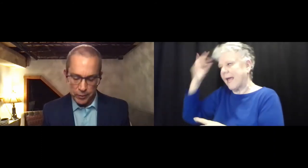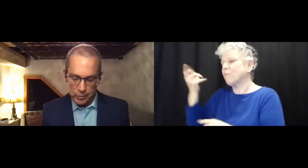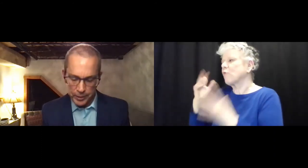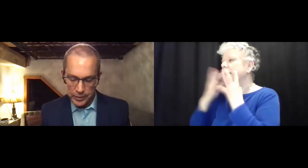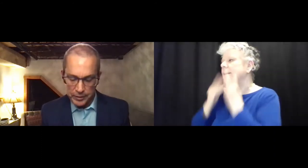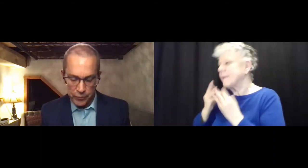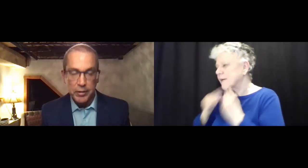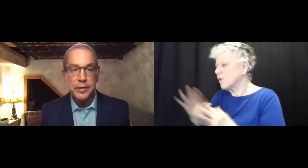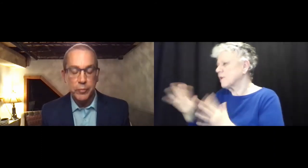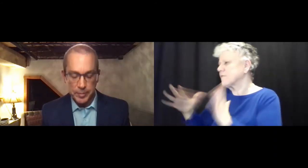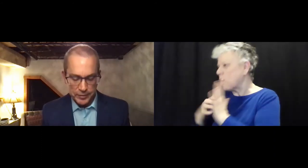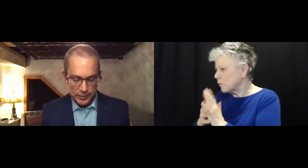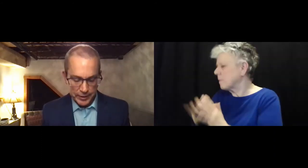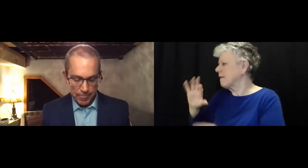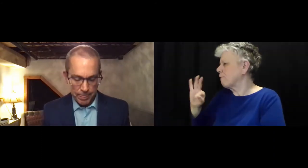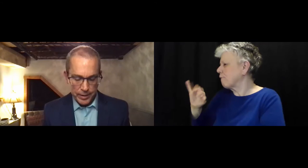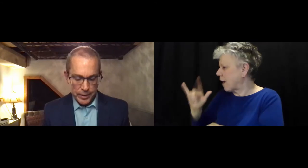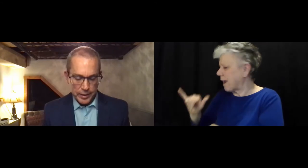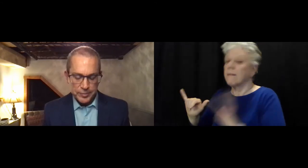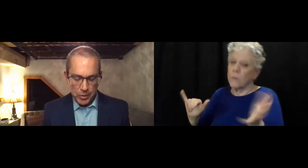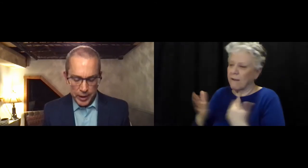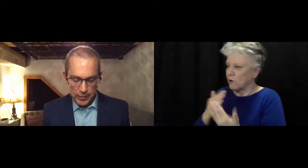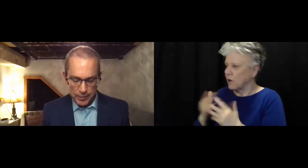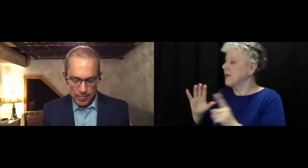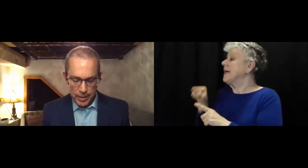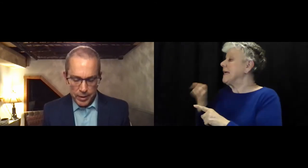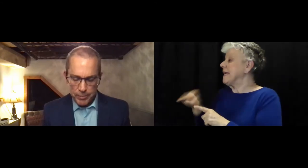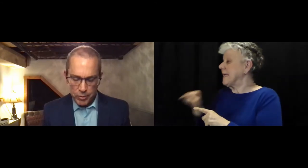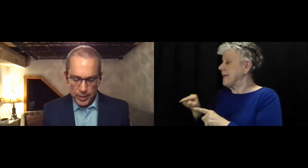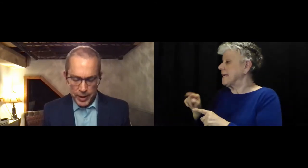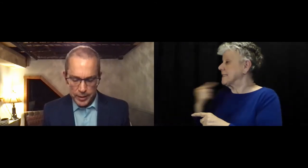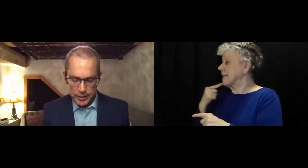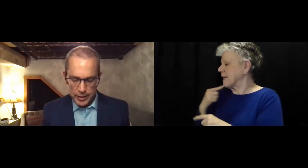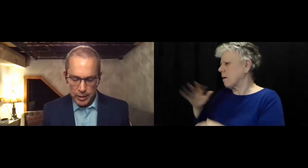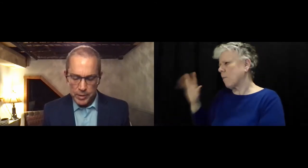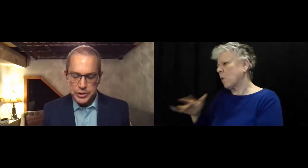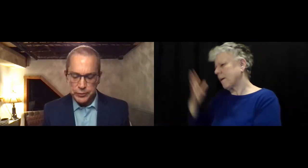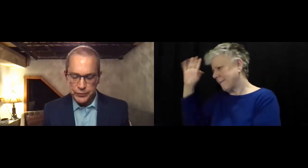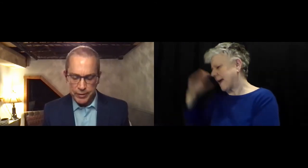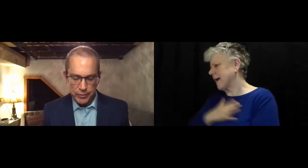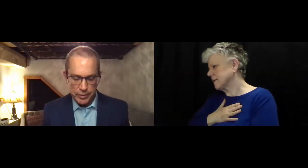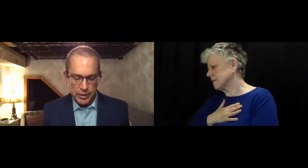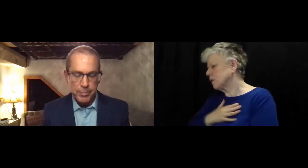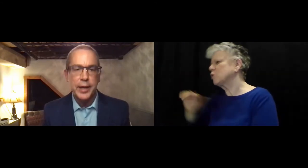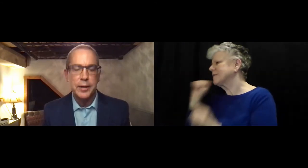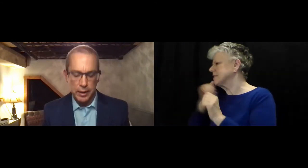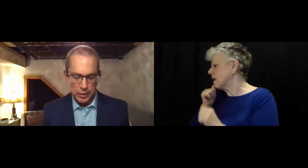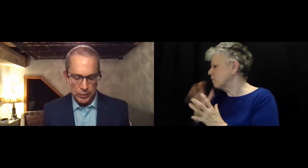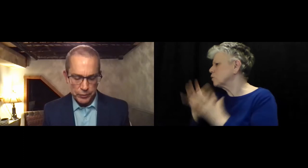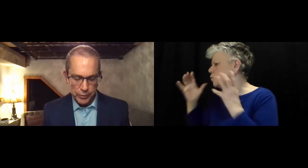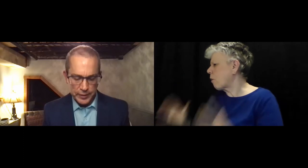his vulnerability and frailty, we might say. He spoke out, poor man, how much you've suffered,